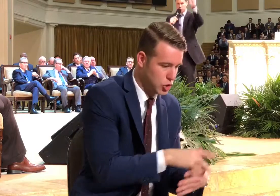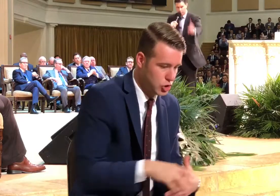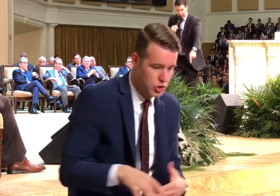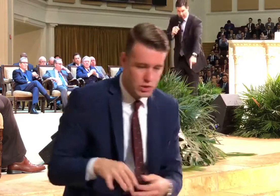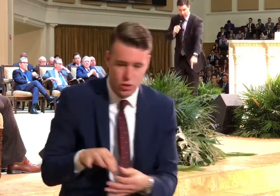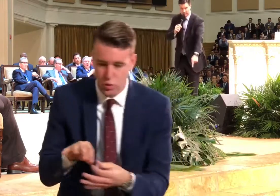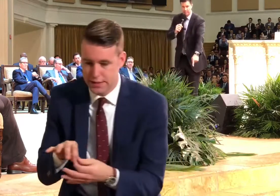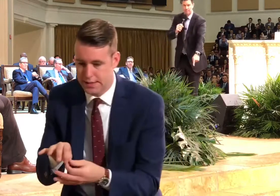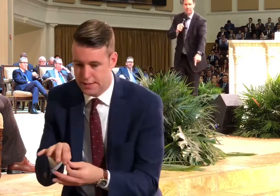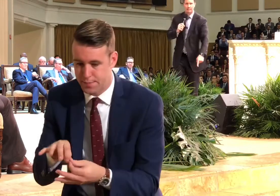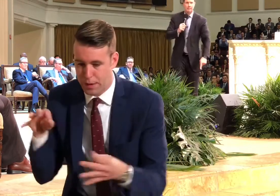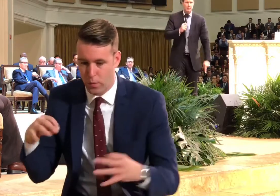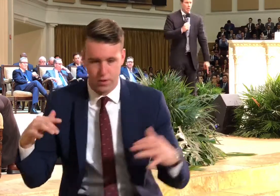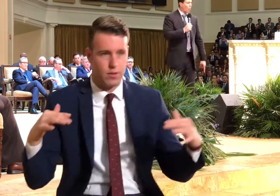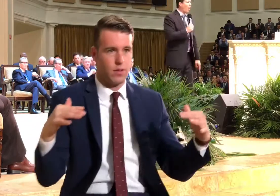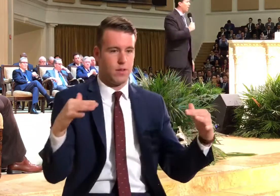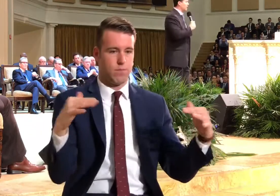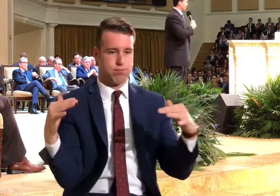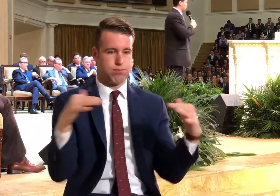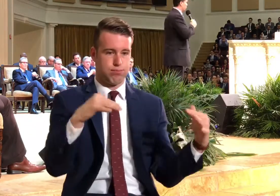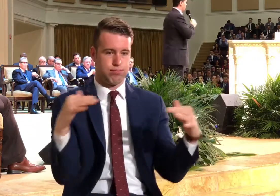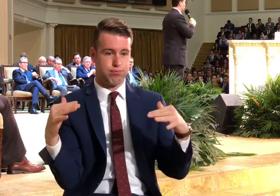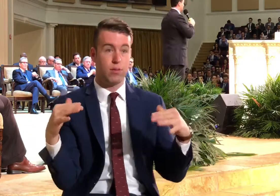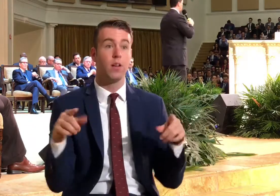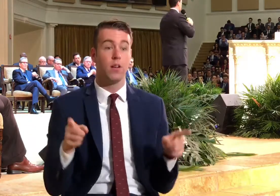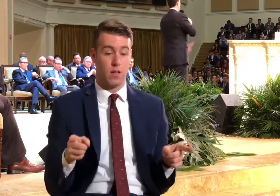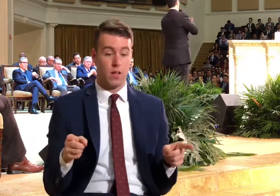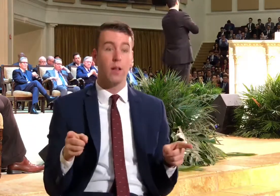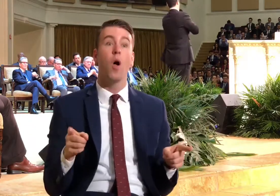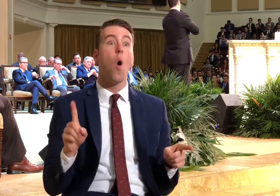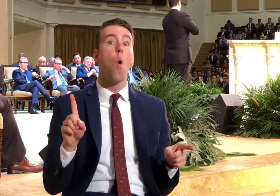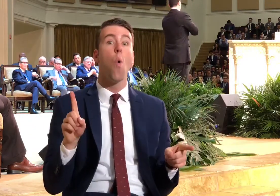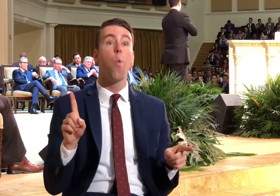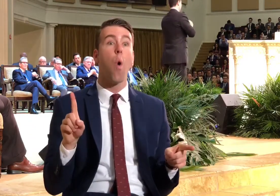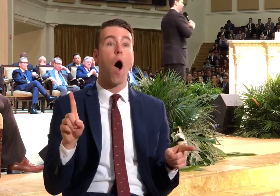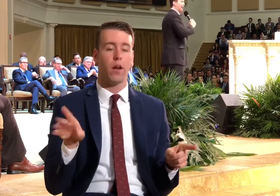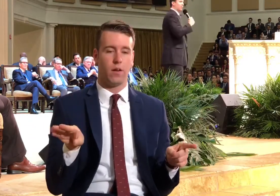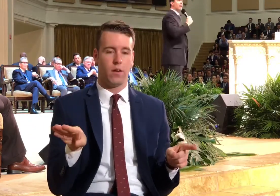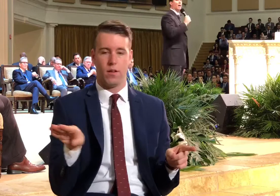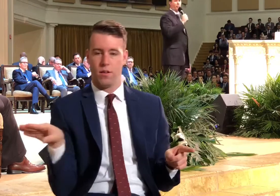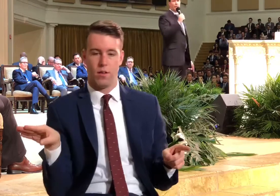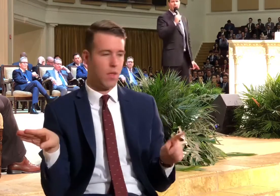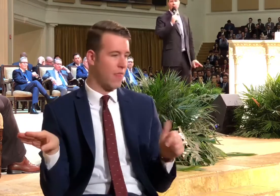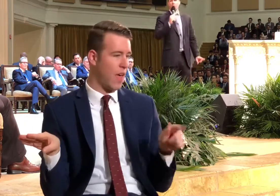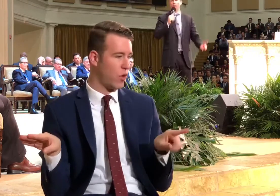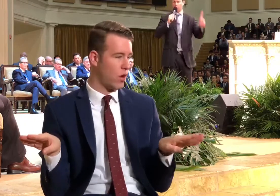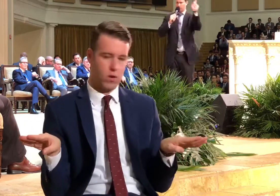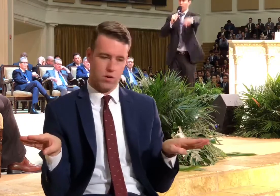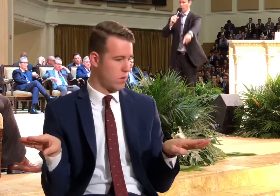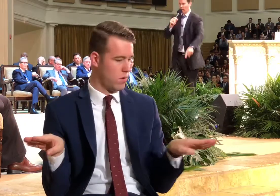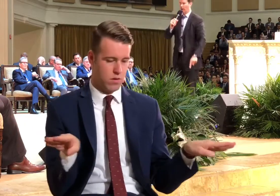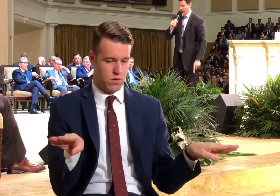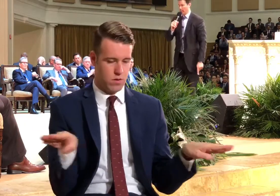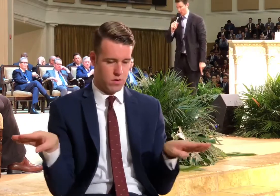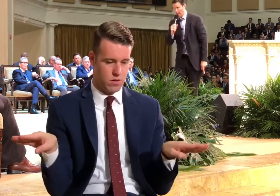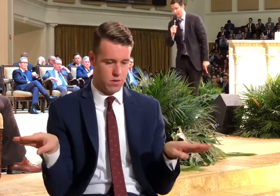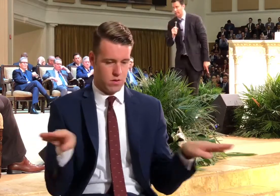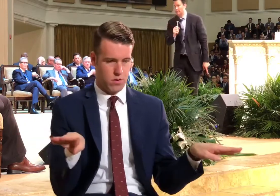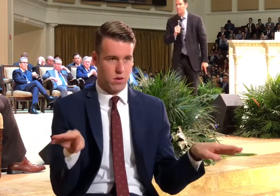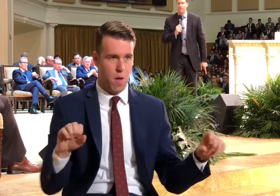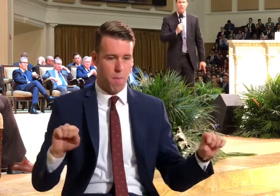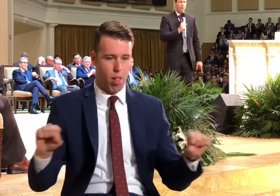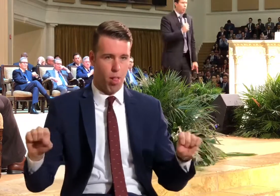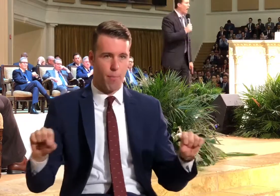be spirit. One is going to pull one way, and the other is going to pull another